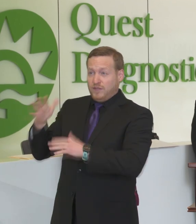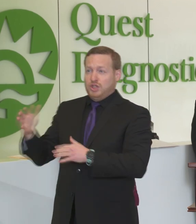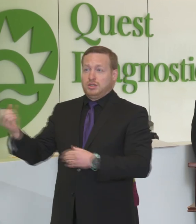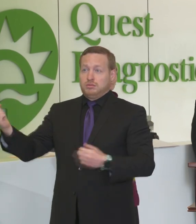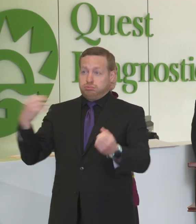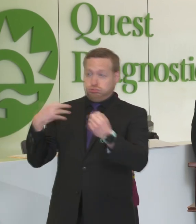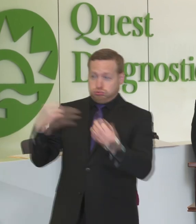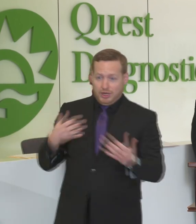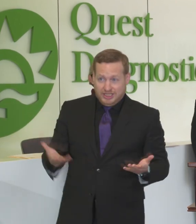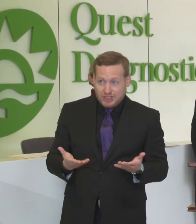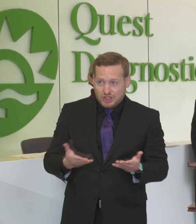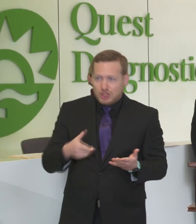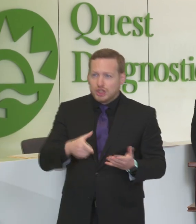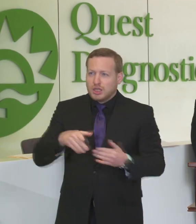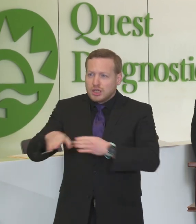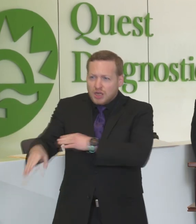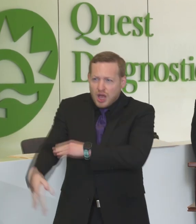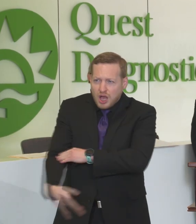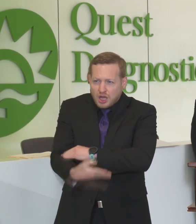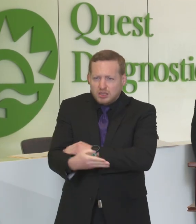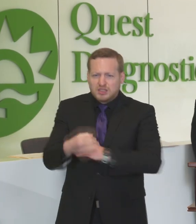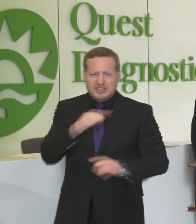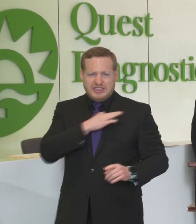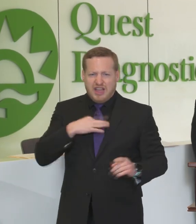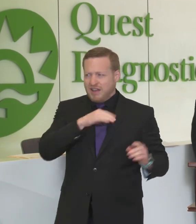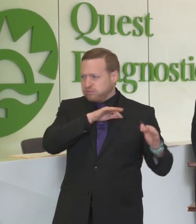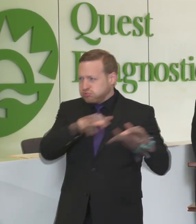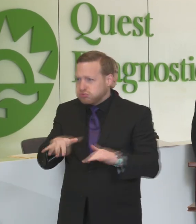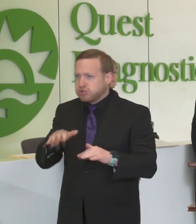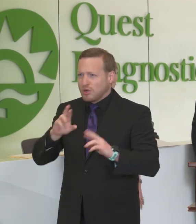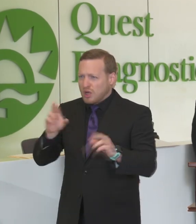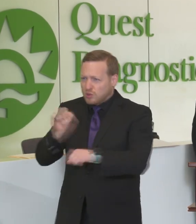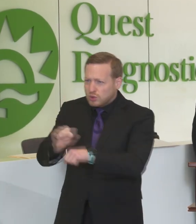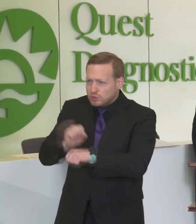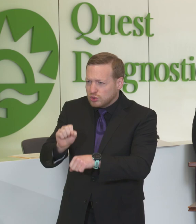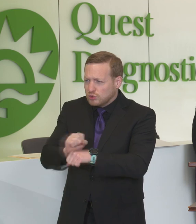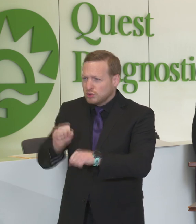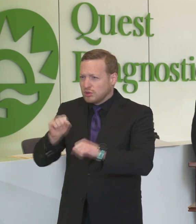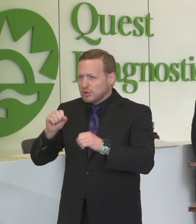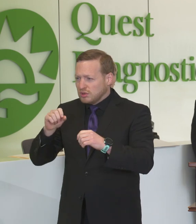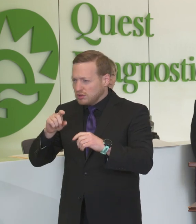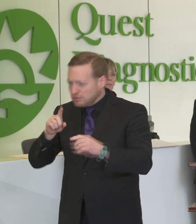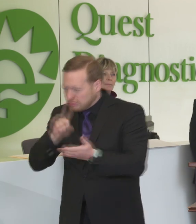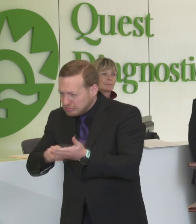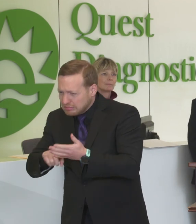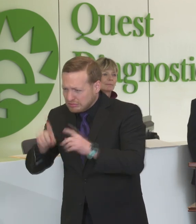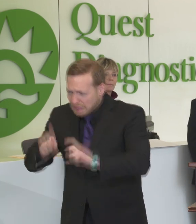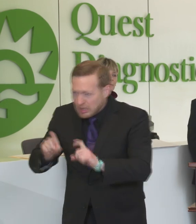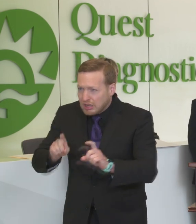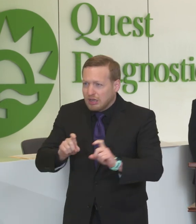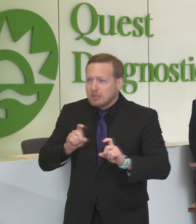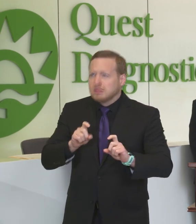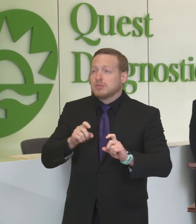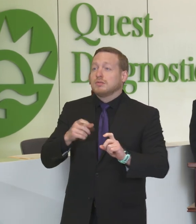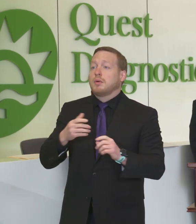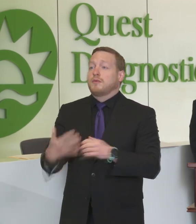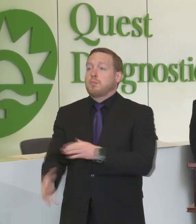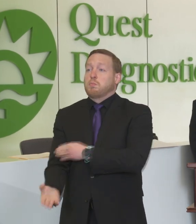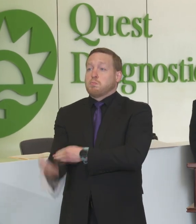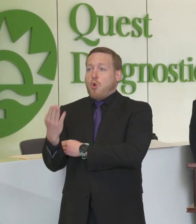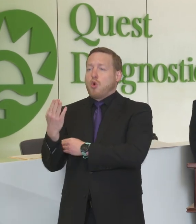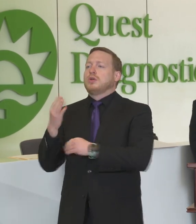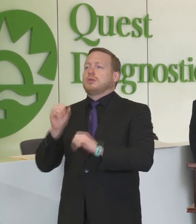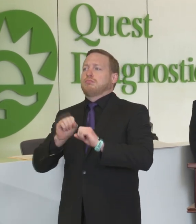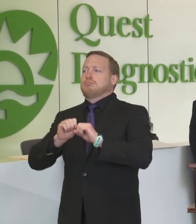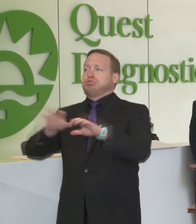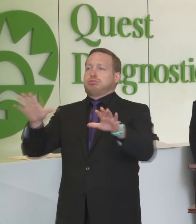like a beehive at night, and it goes back, and the stuff that's been tested over the course of the evening goes back to the provider first thing